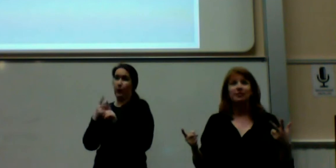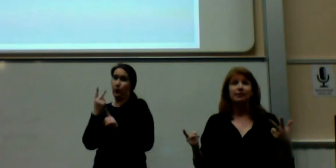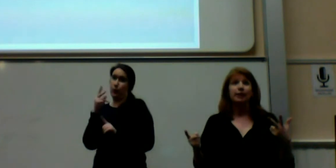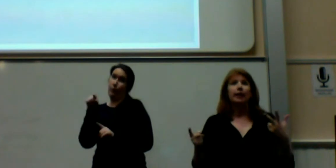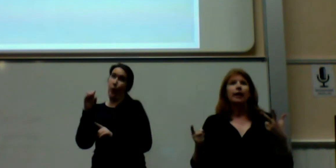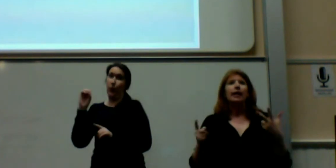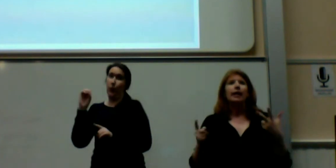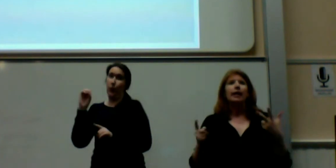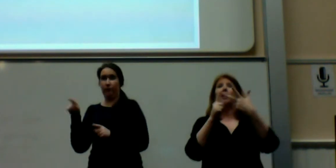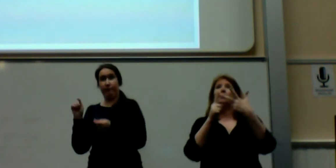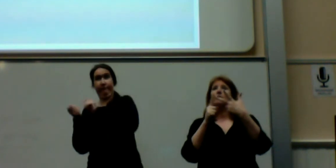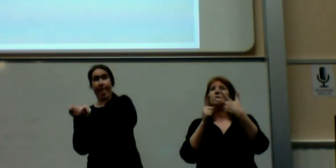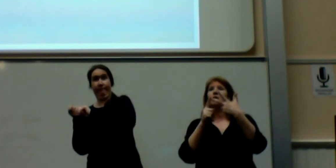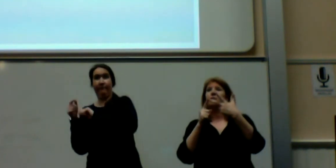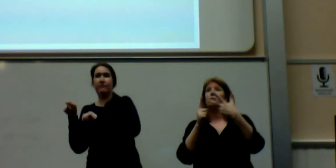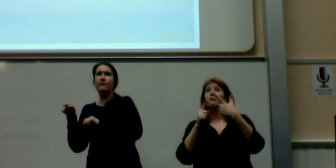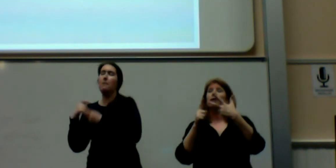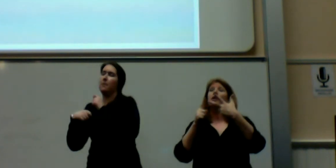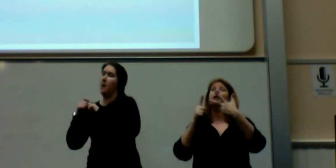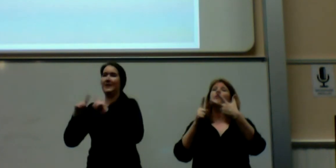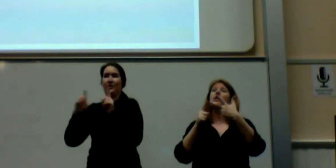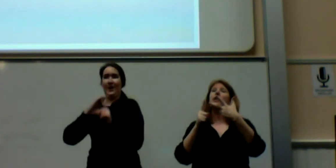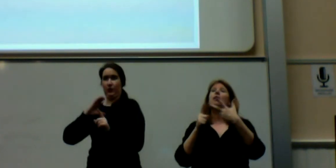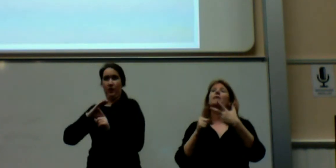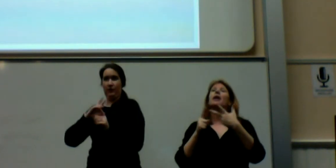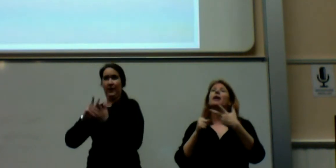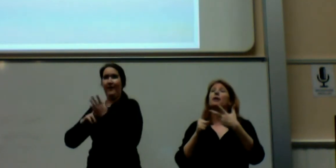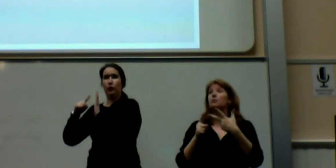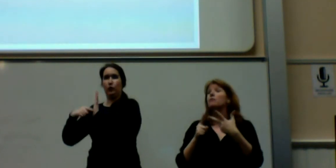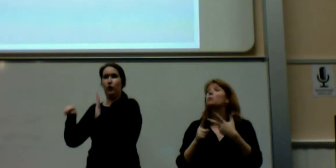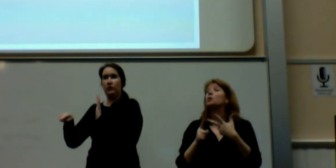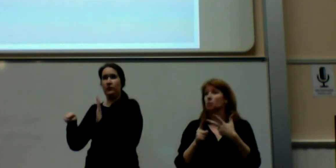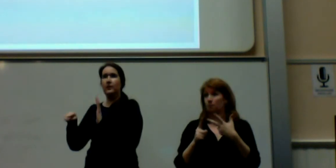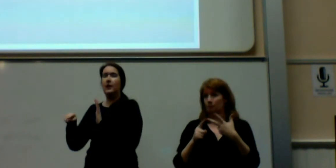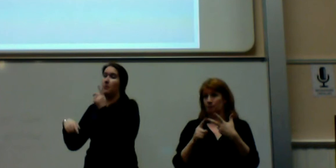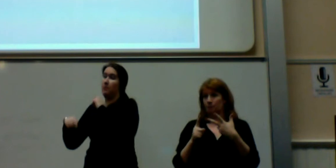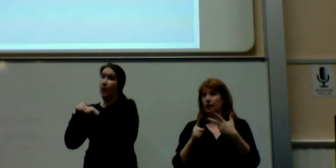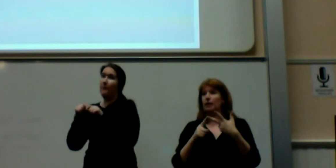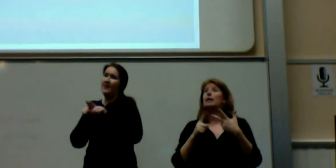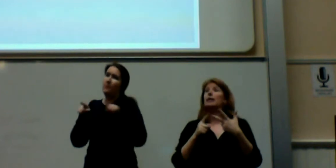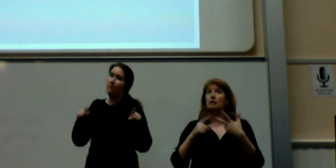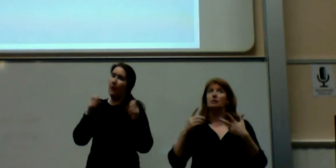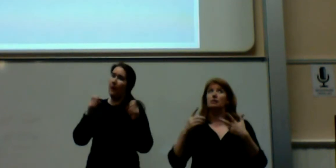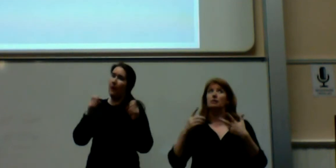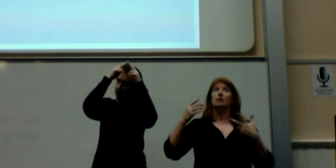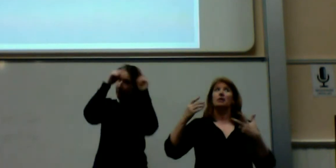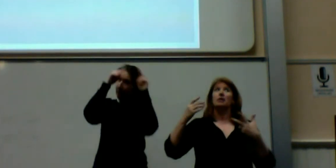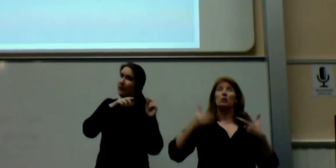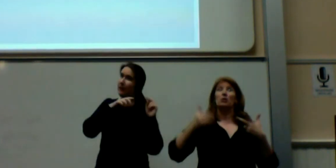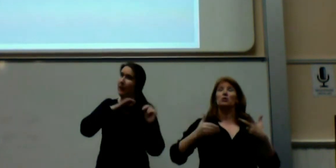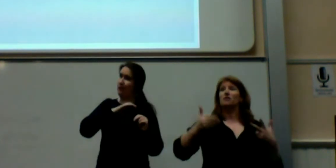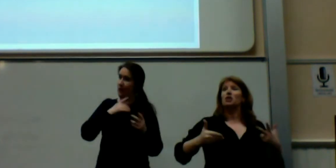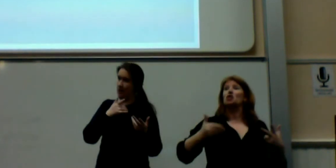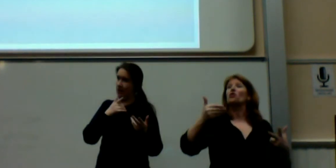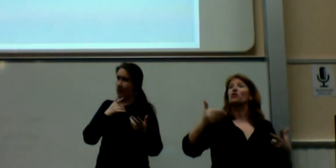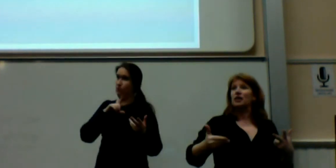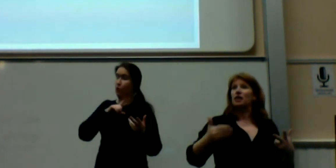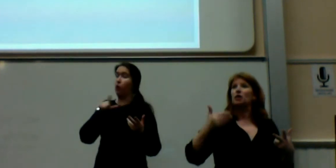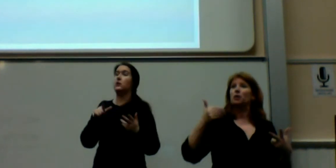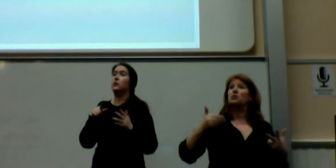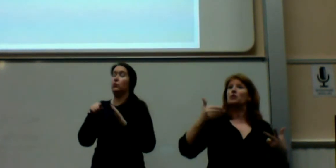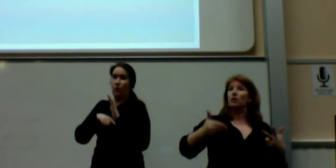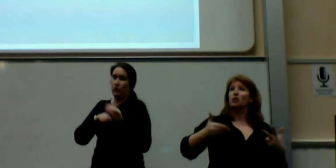will. He becomes a very different person, and he takes on the character of the bishop in his